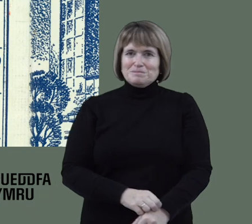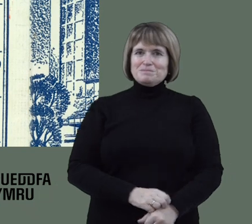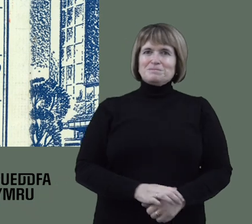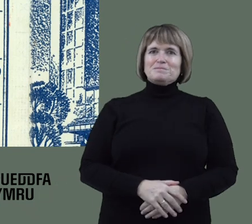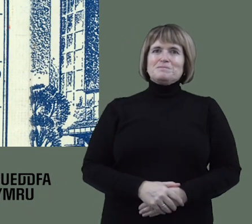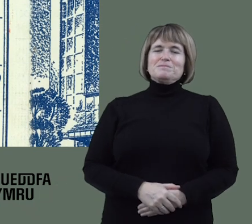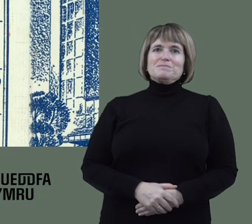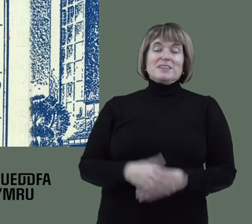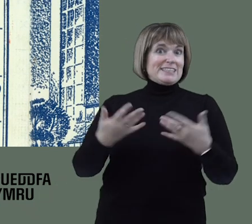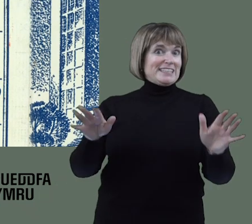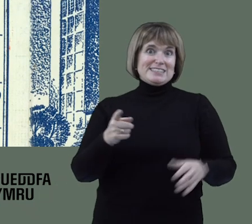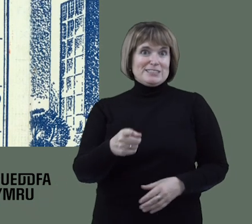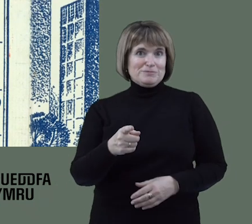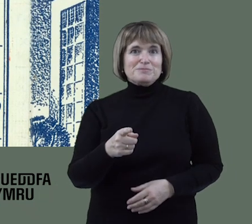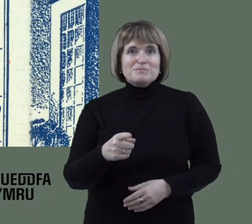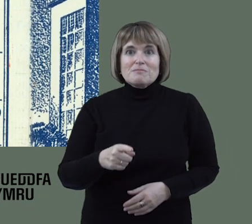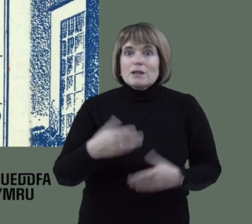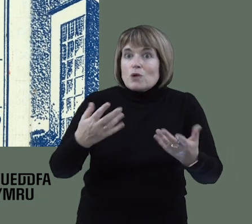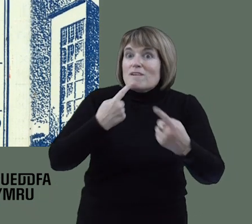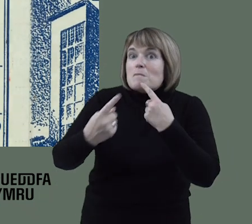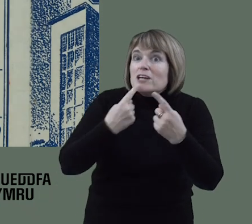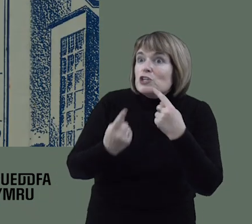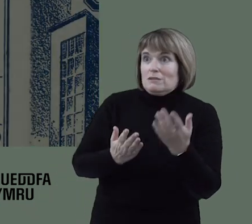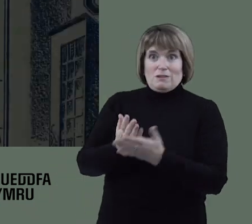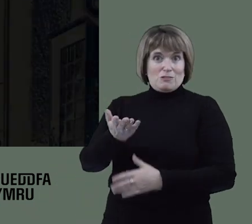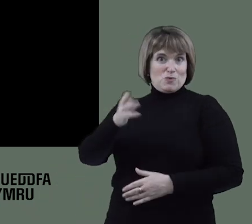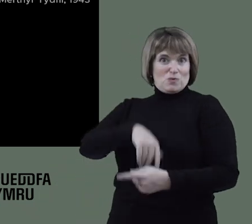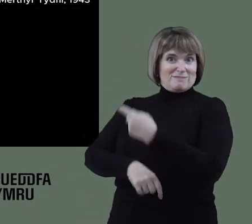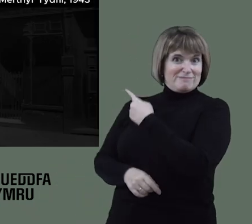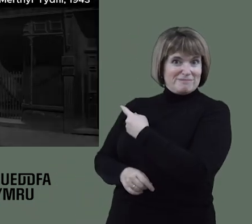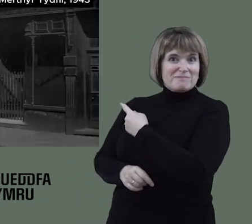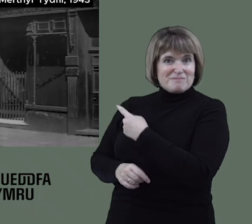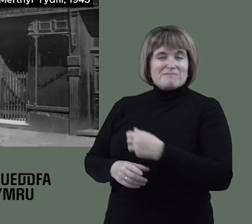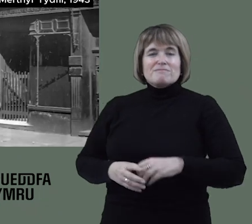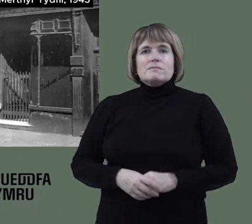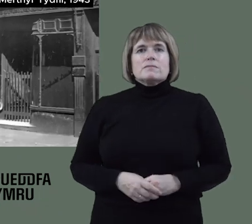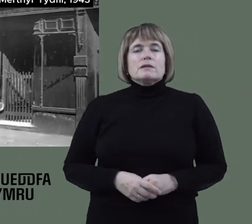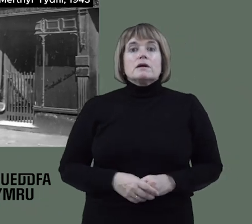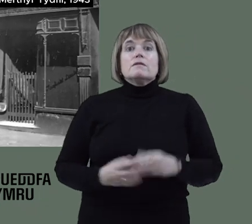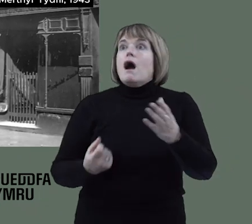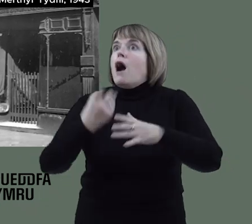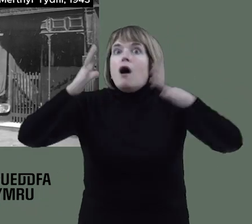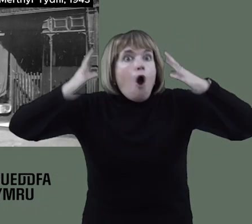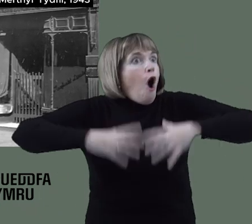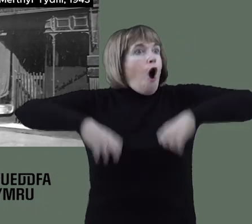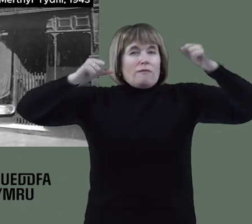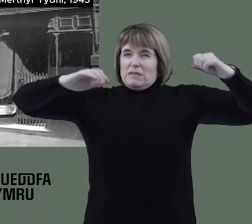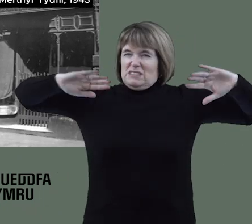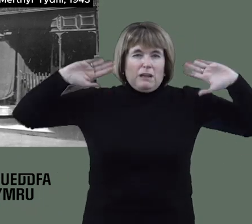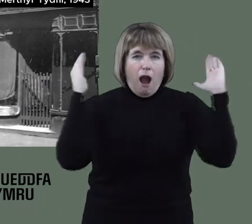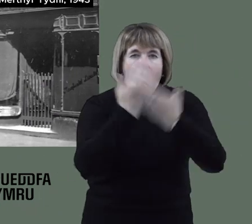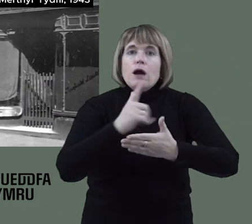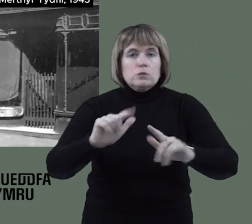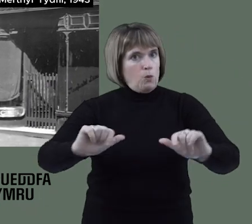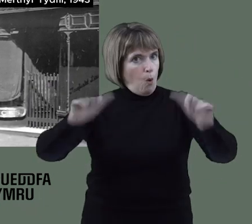would be it. That's what we got most of our information from. We had a blackout. A blackout was quite